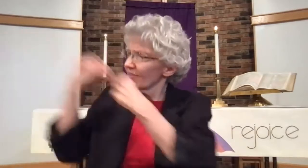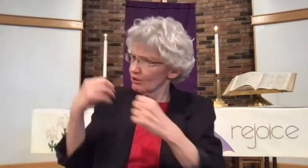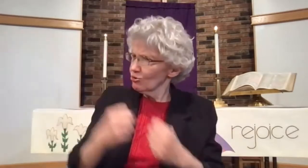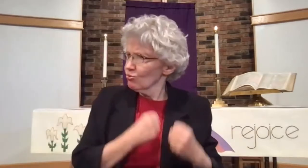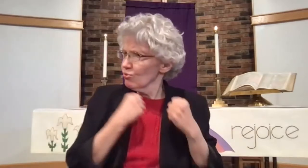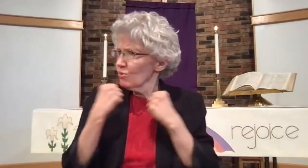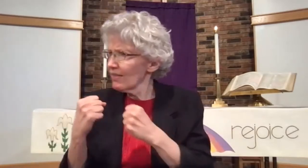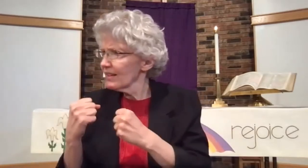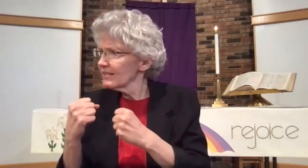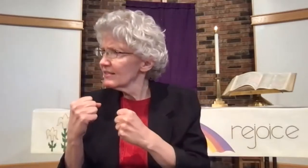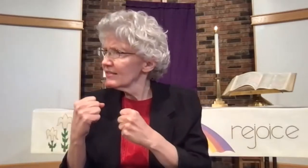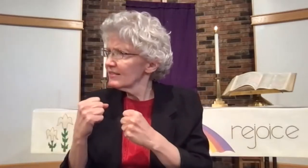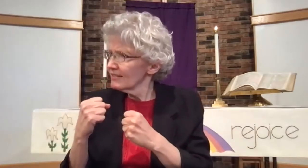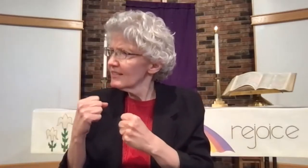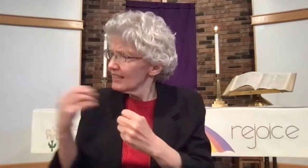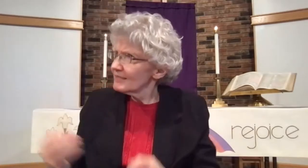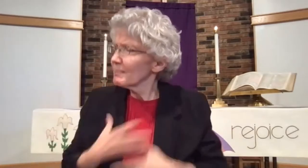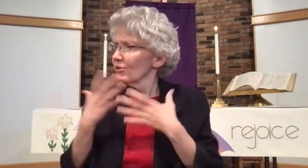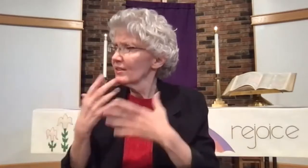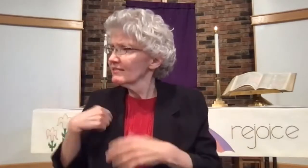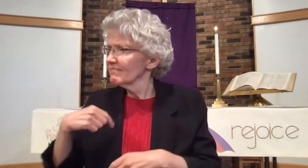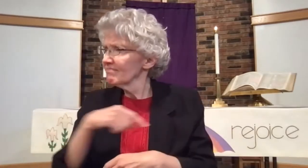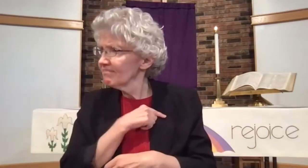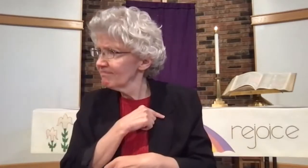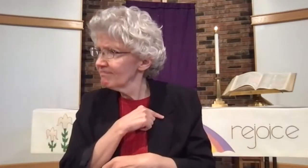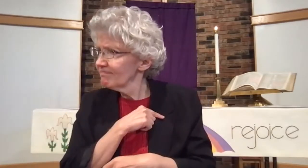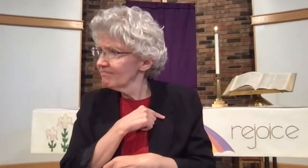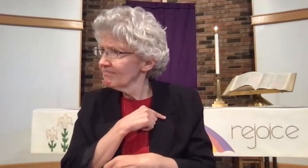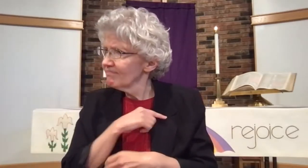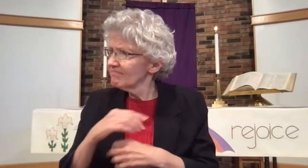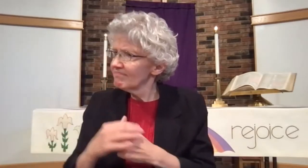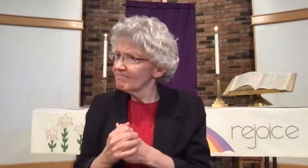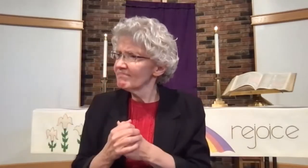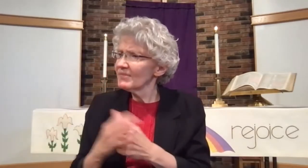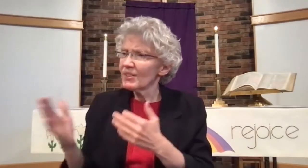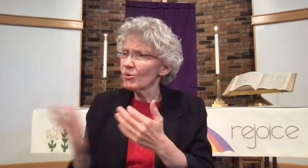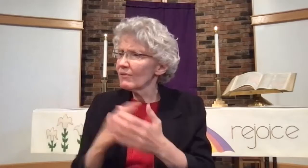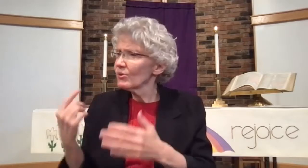Whenever we feel tempted, you are here to strengthen and inspire us.